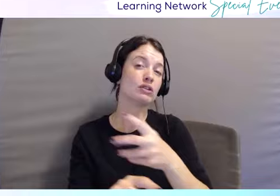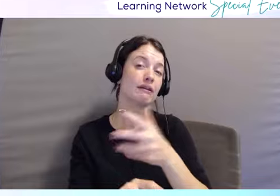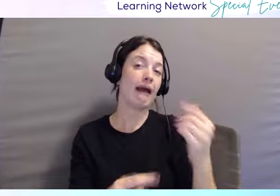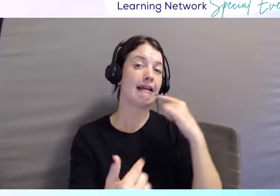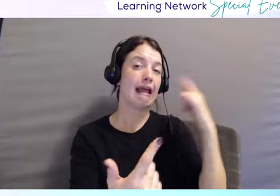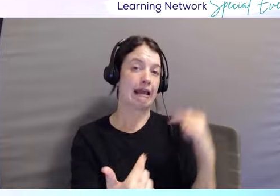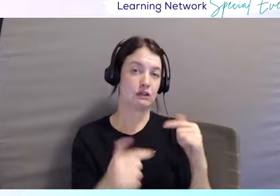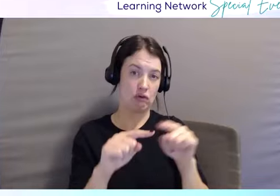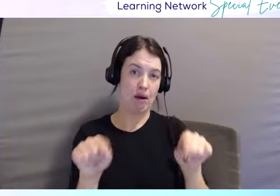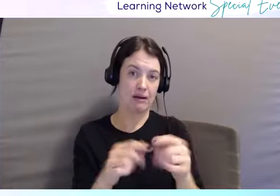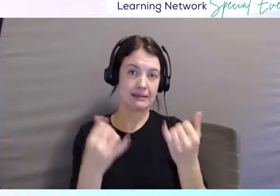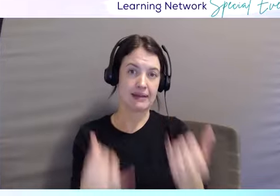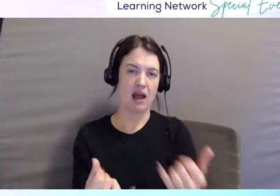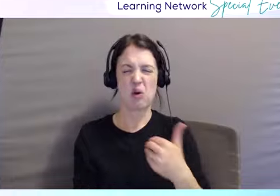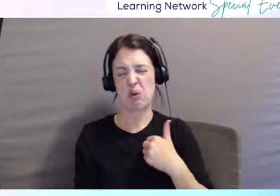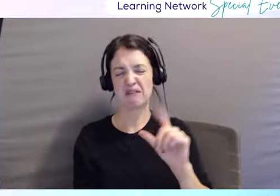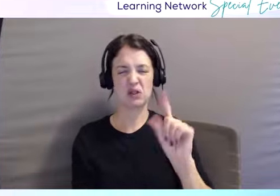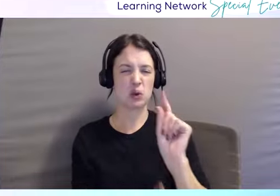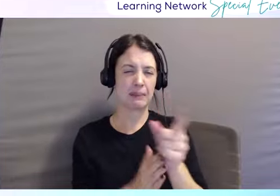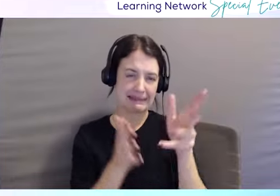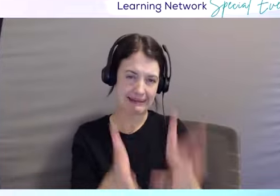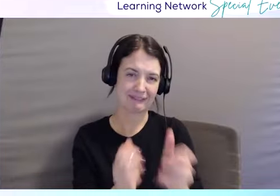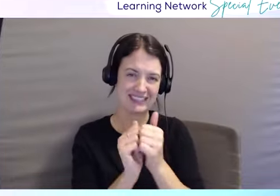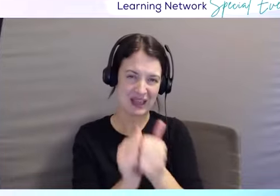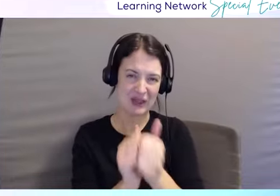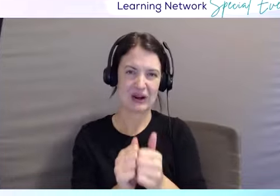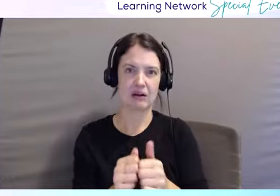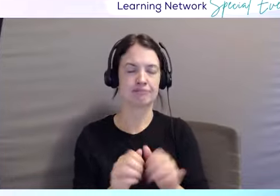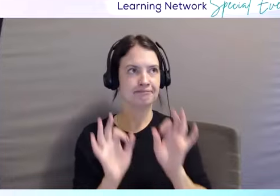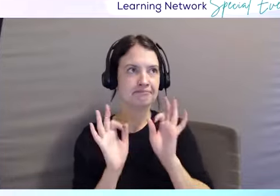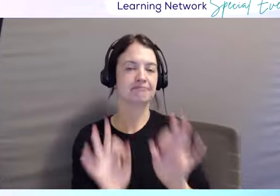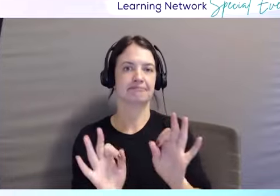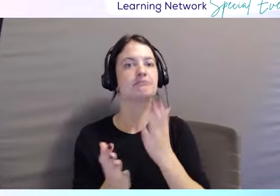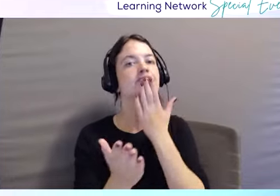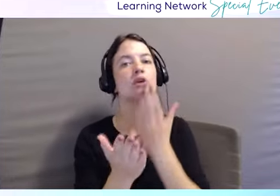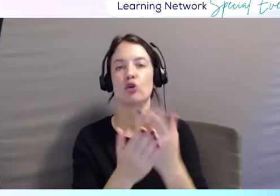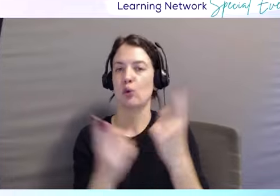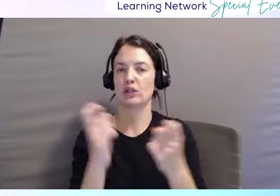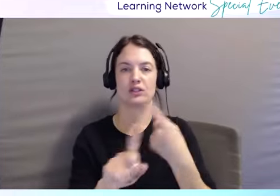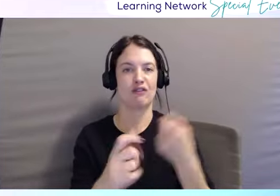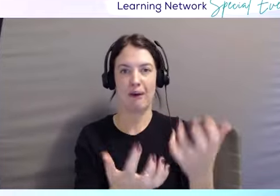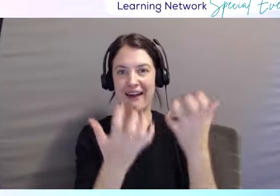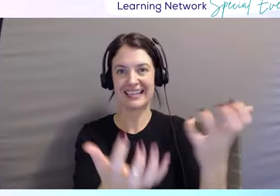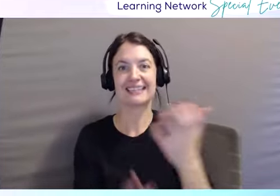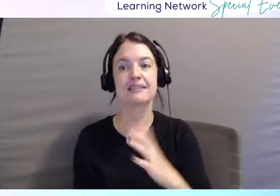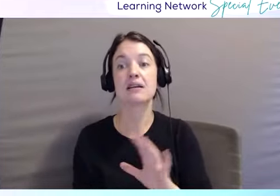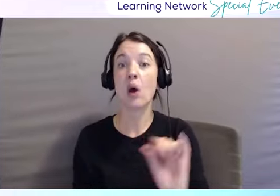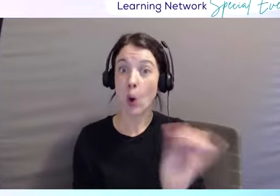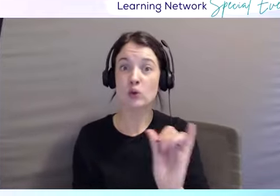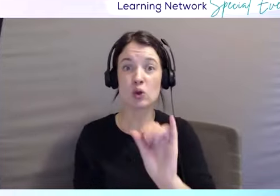We've gotten some really great questions from the audience, and I just want to say to the audience as well, we welcome you to continue submitting your